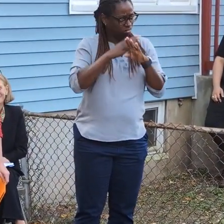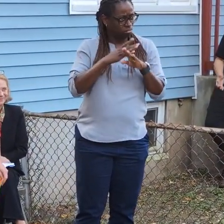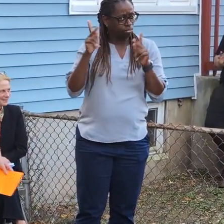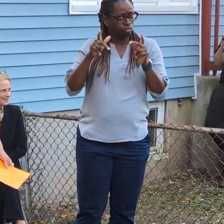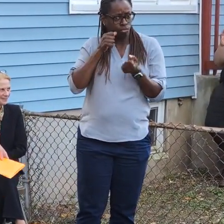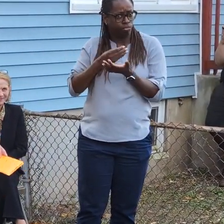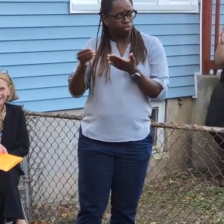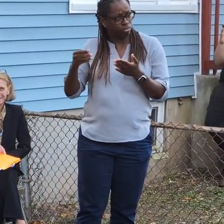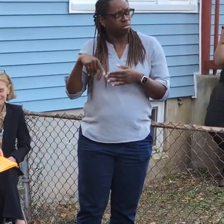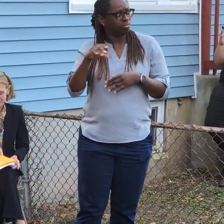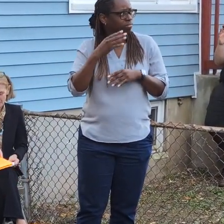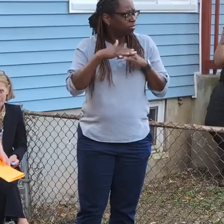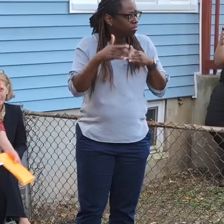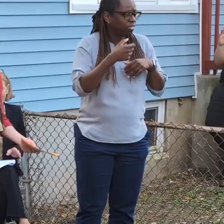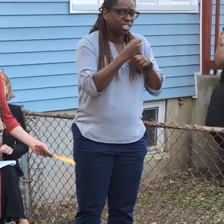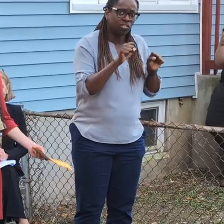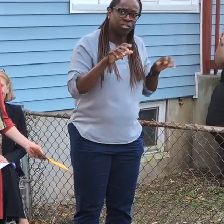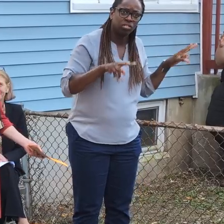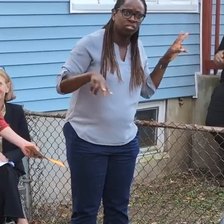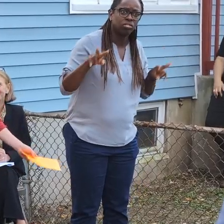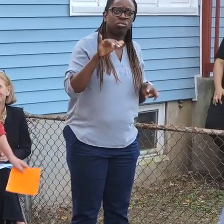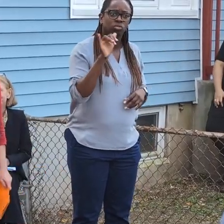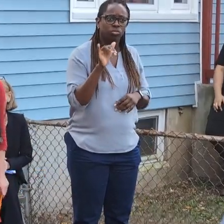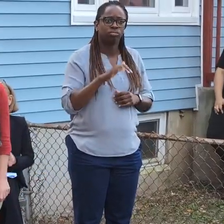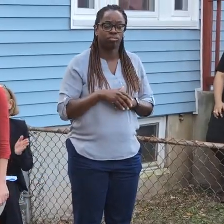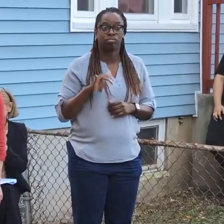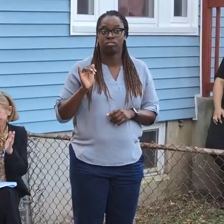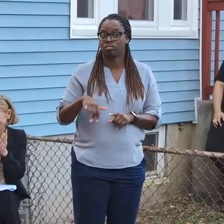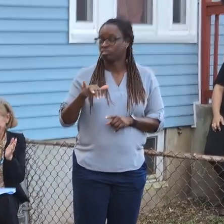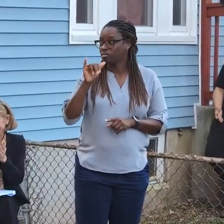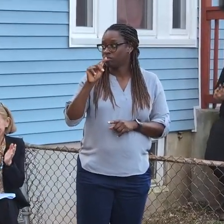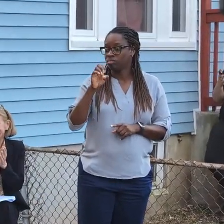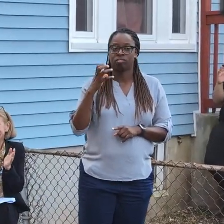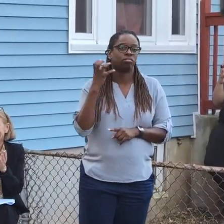awesome leader in this. So thank you very much.